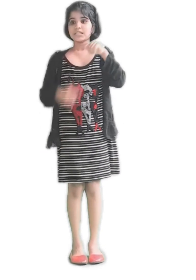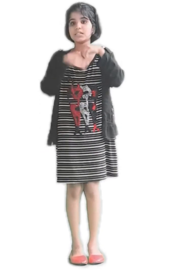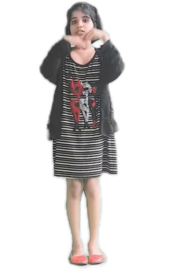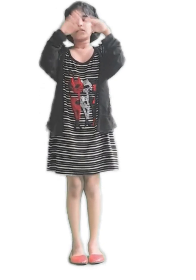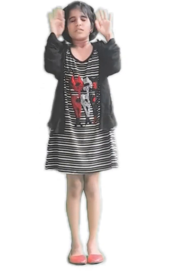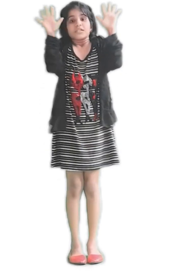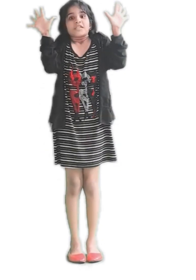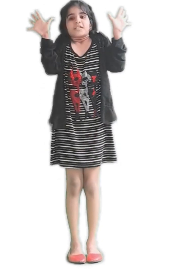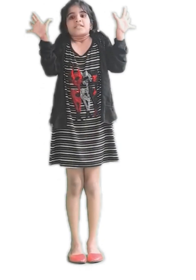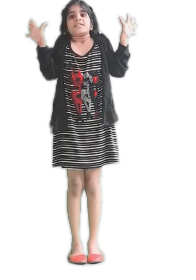S, sun.